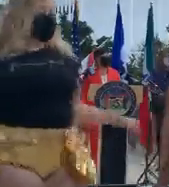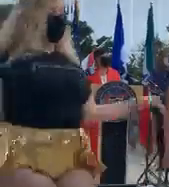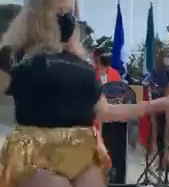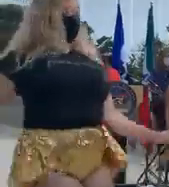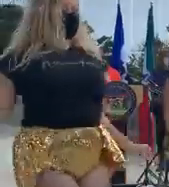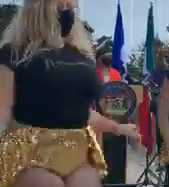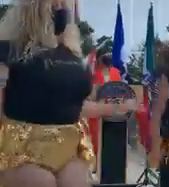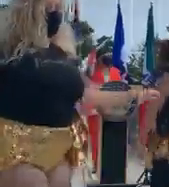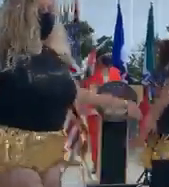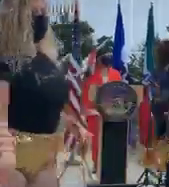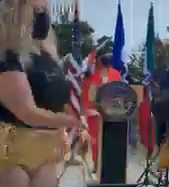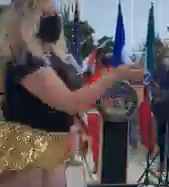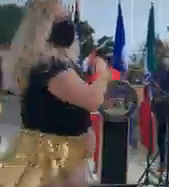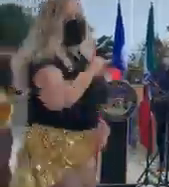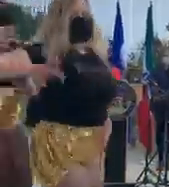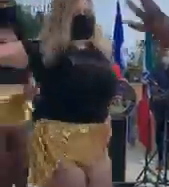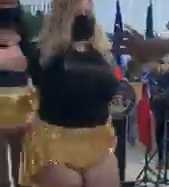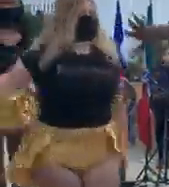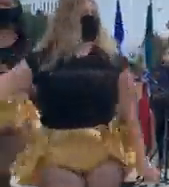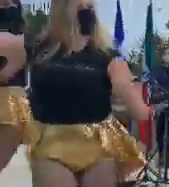entender el destino.